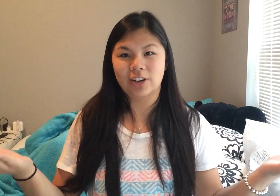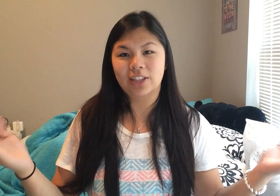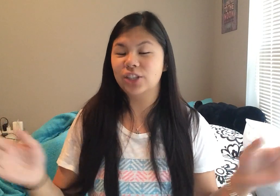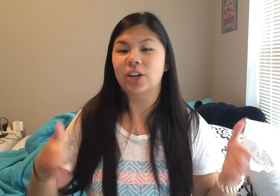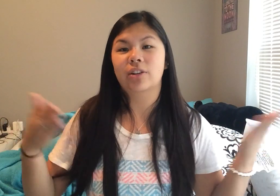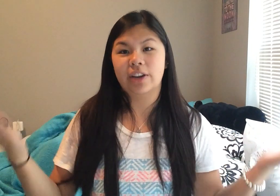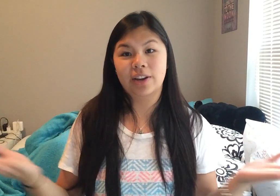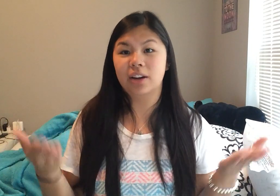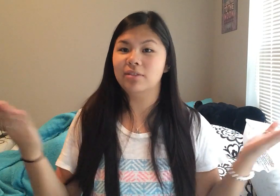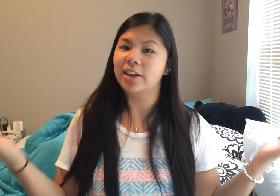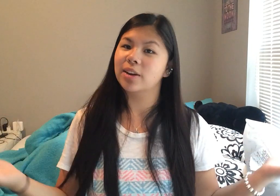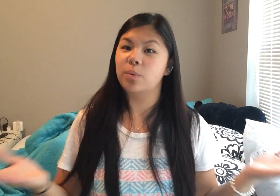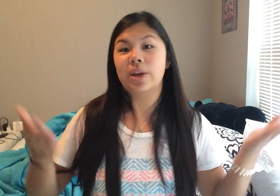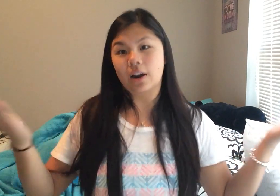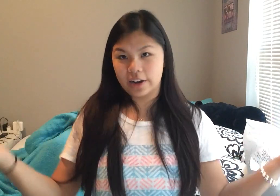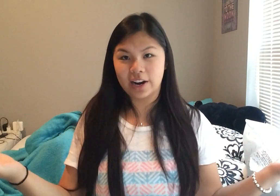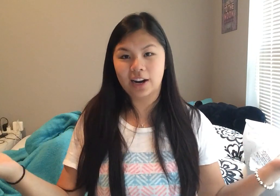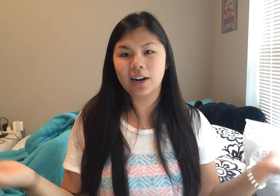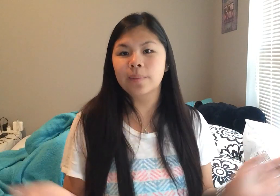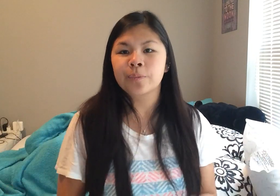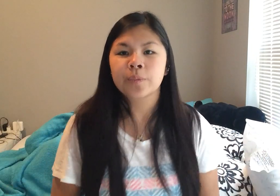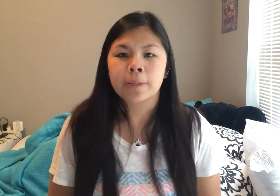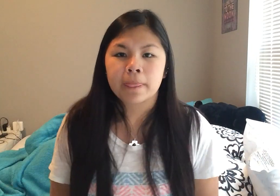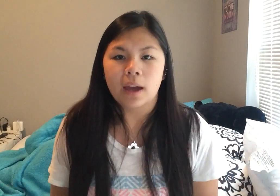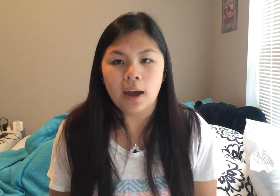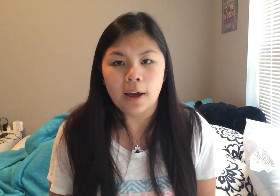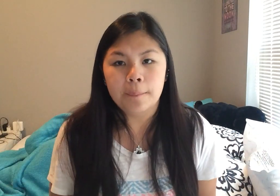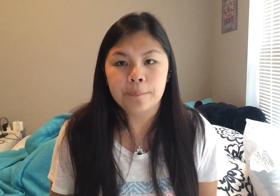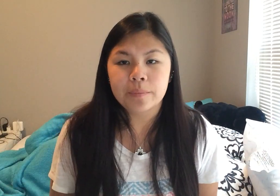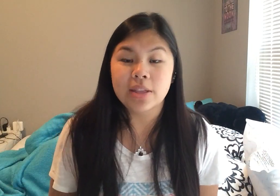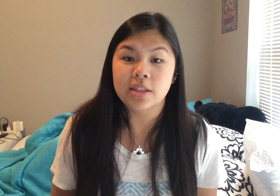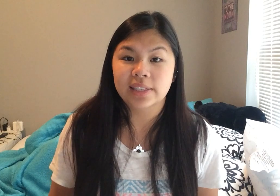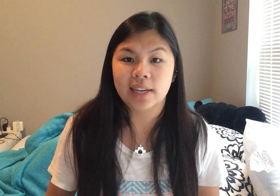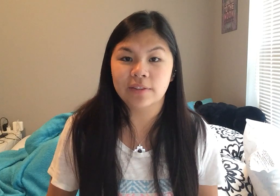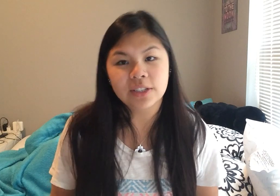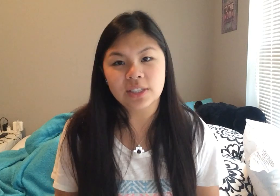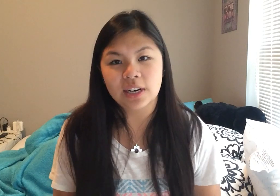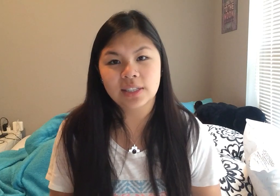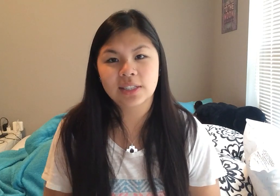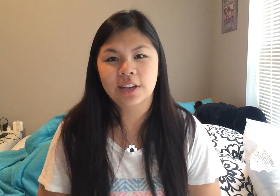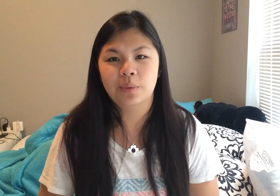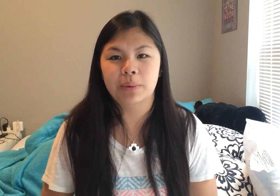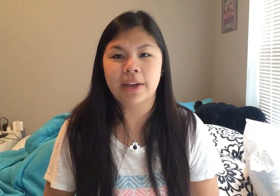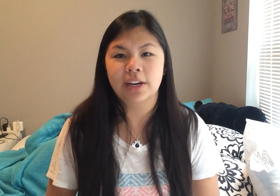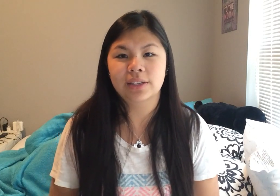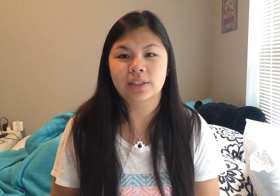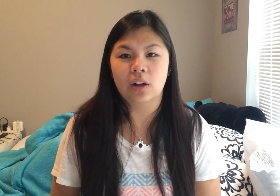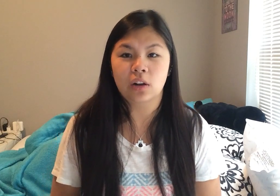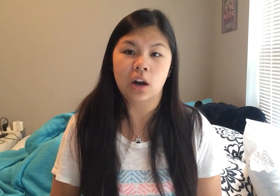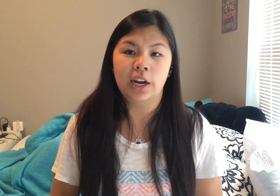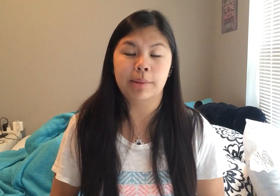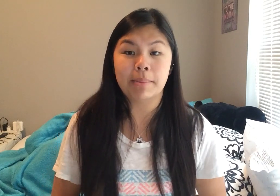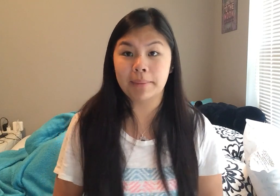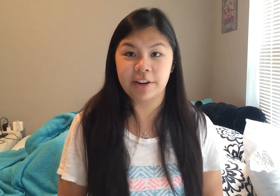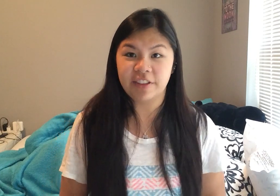in the general area of like, we are here. And then the second verse starts, when my hair is all gone and my memory